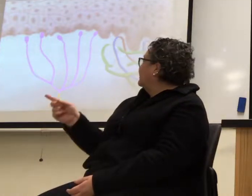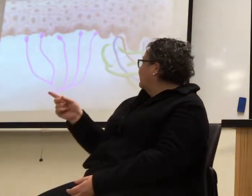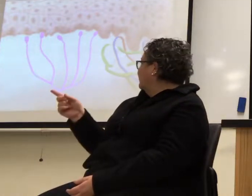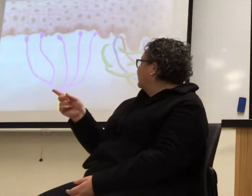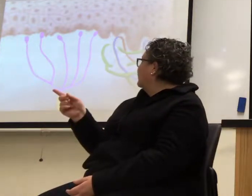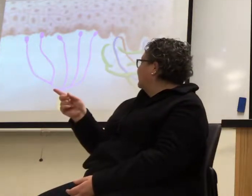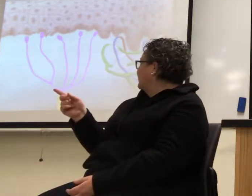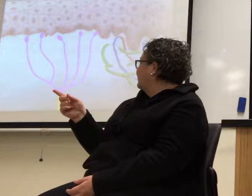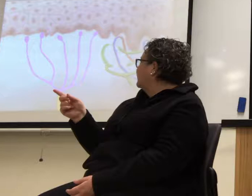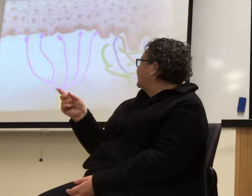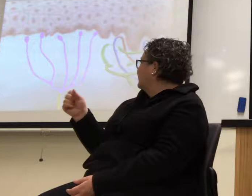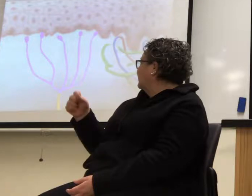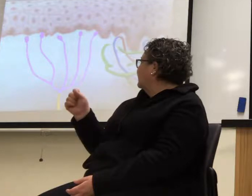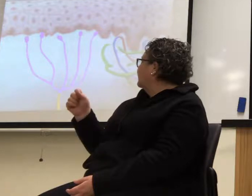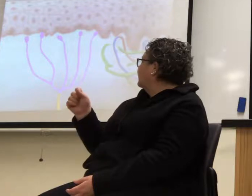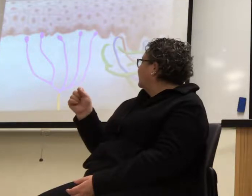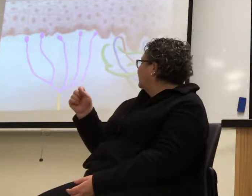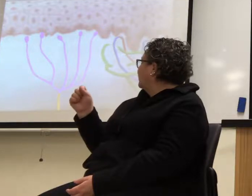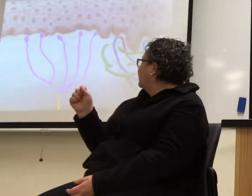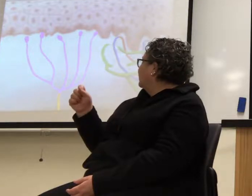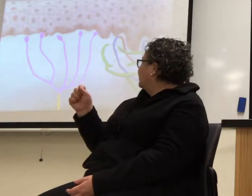Okay, let me draw it big on the board here.